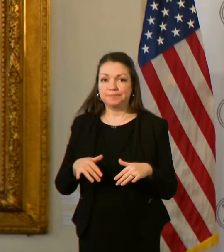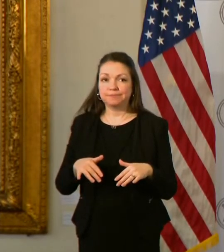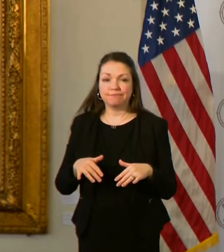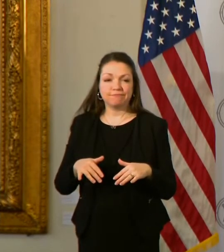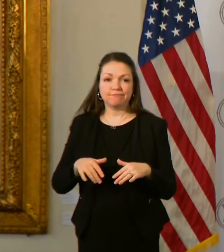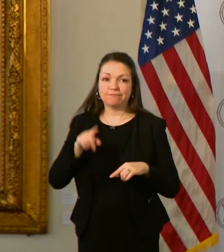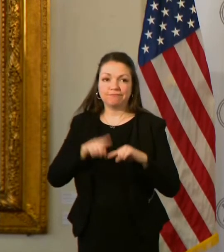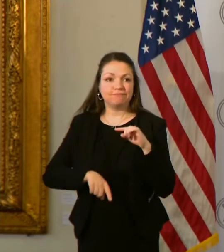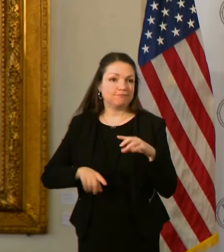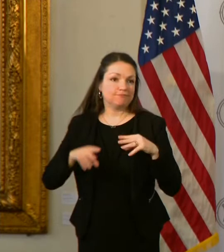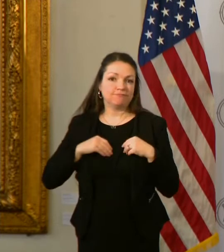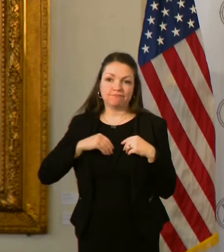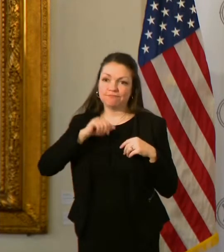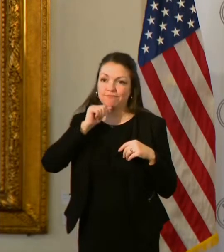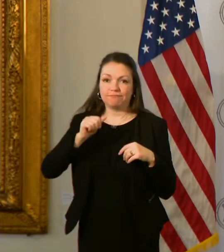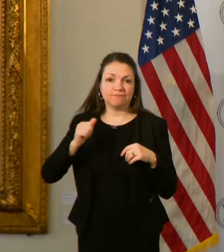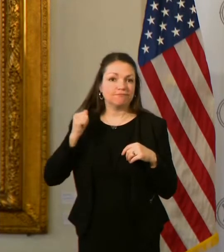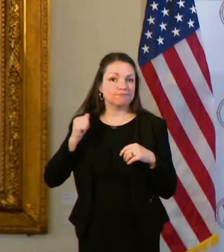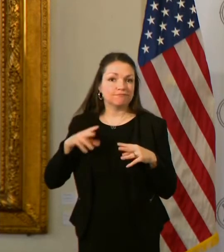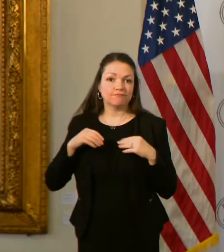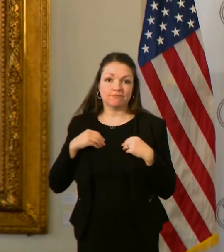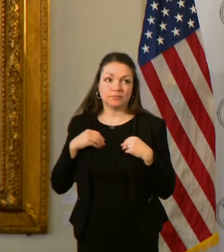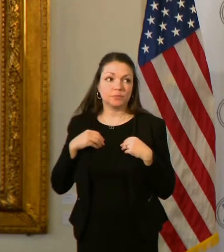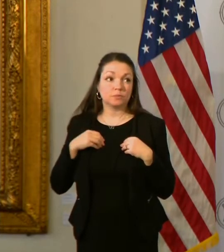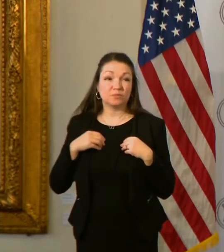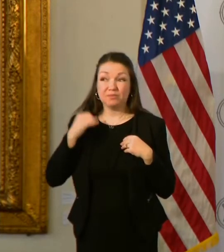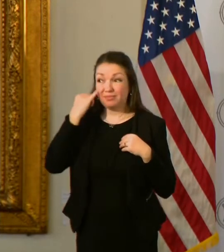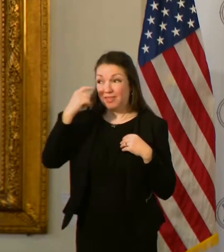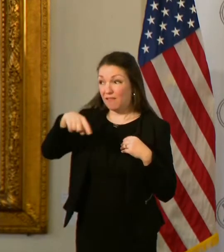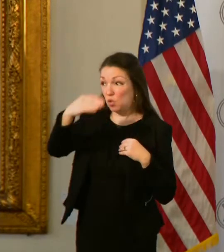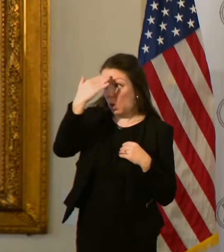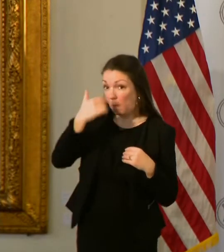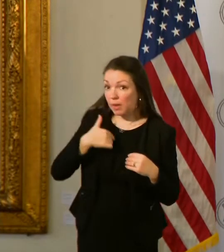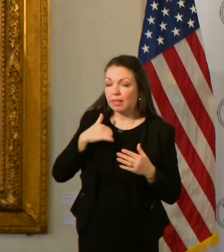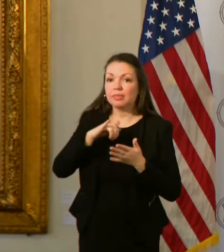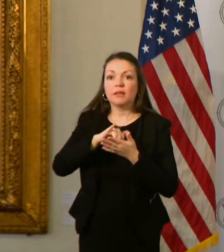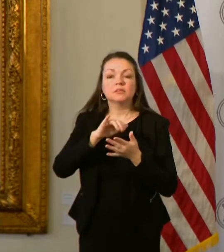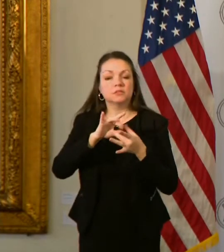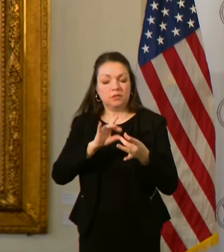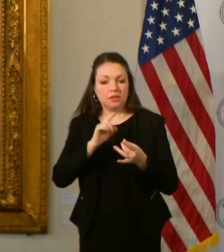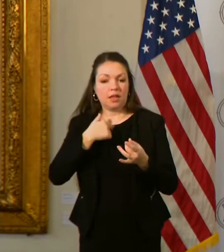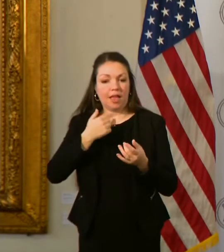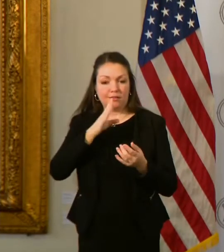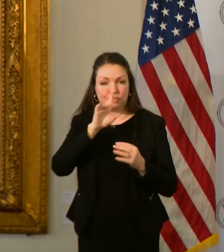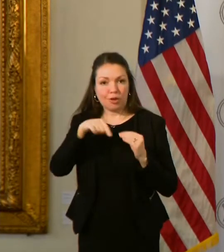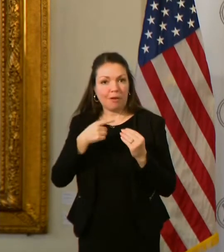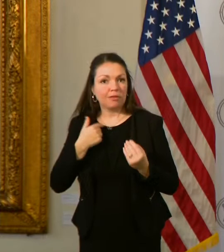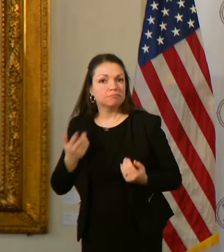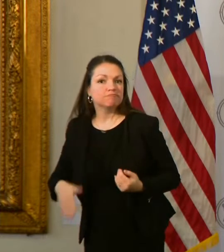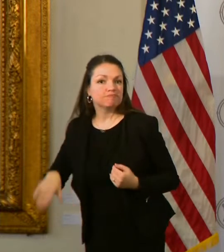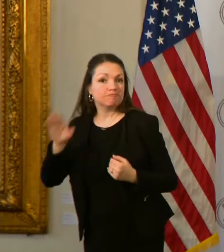unacceptable. If you know anything about me, this is the part of the program when I talk about that I grew up in Cabrini,